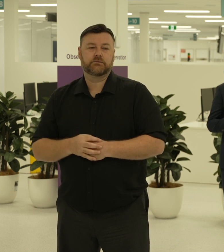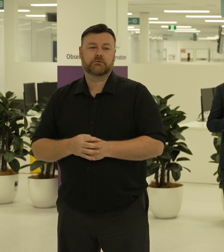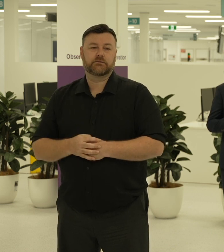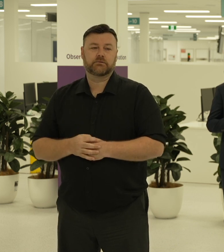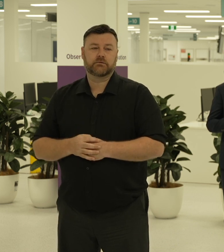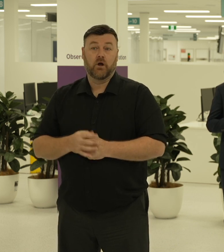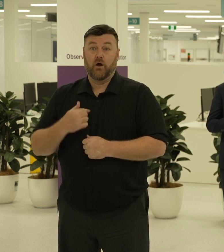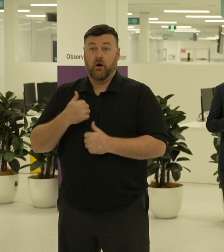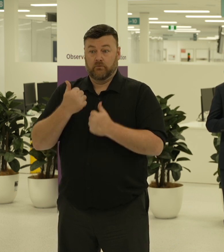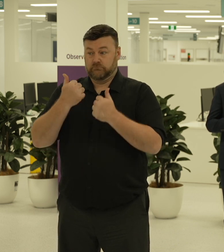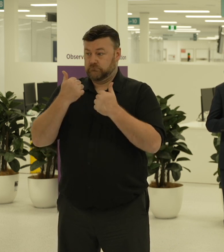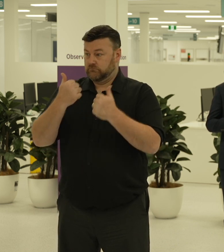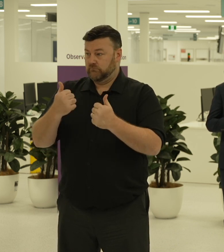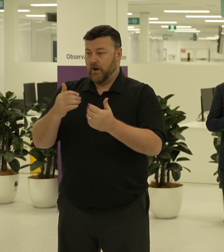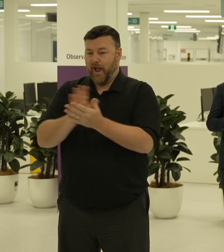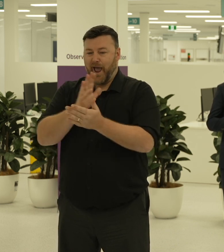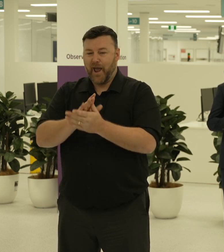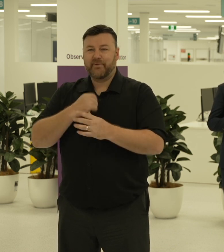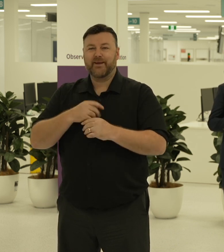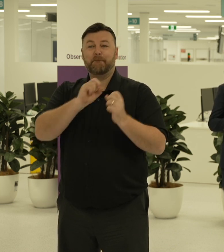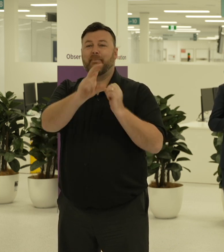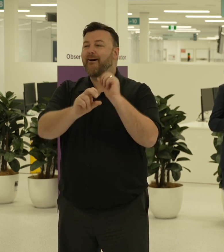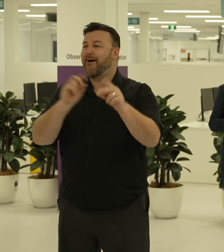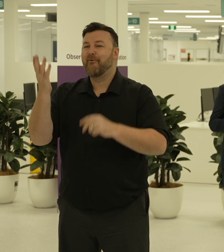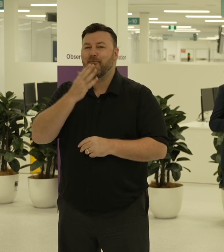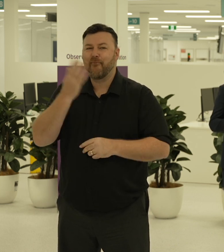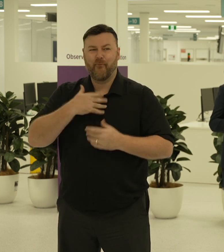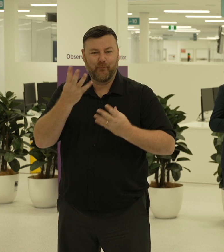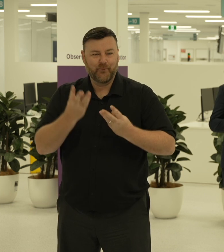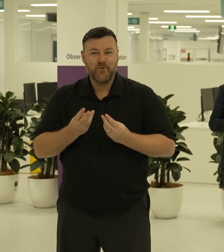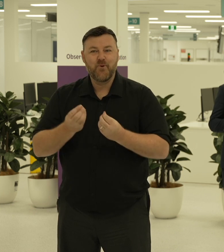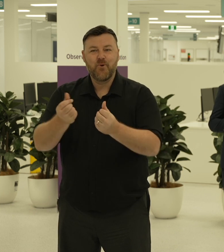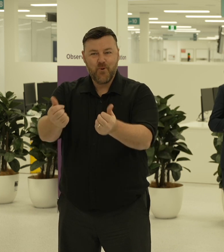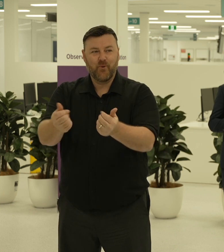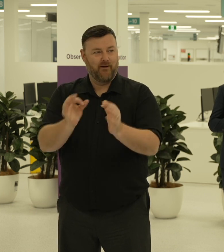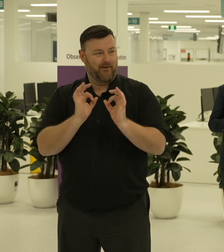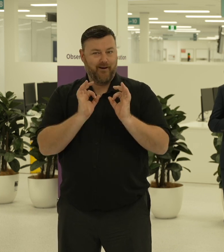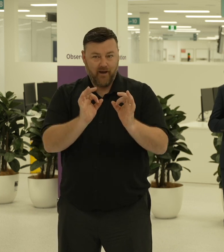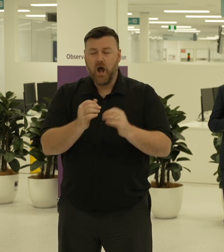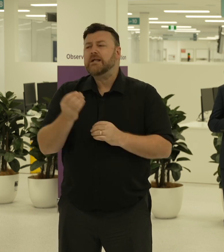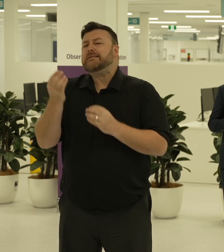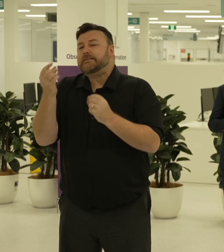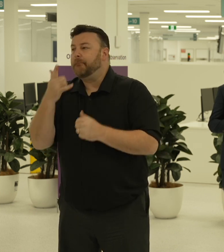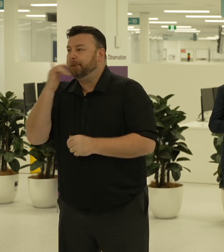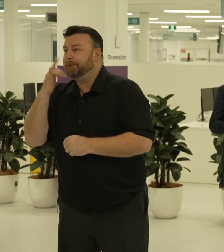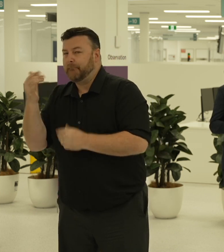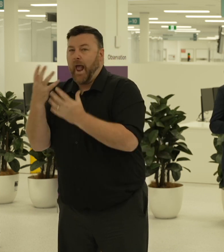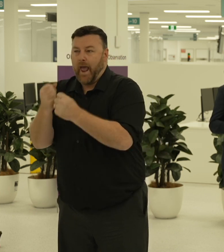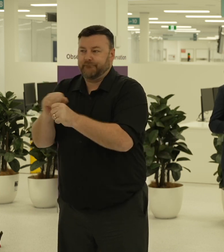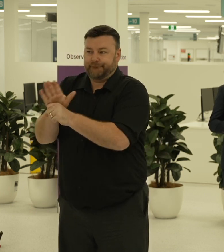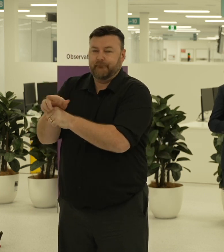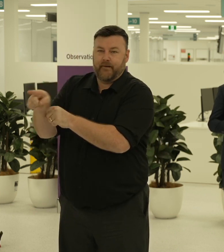how seamless going back to school has been. I know that's not the case for everyone. We have had positive cases with either children